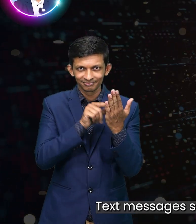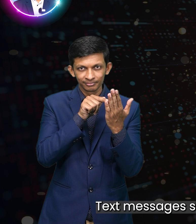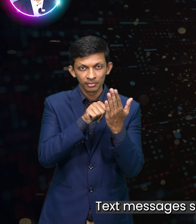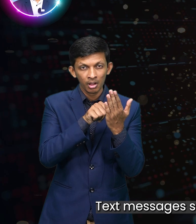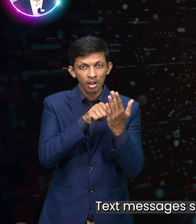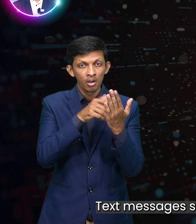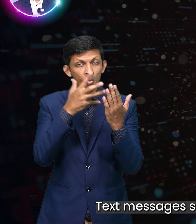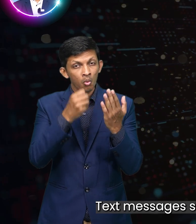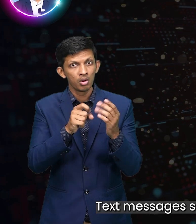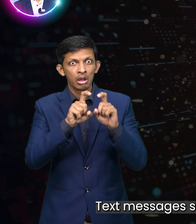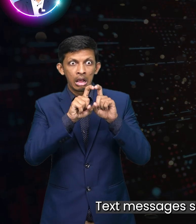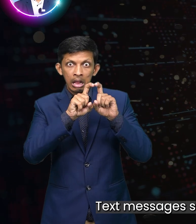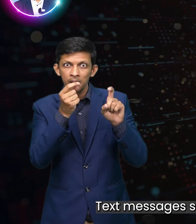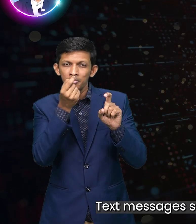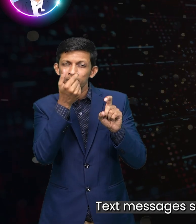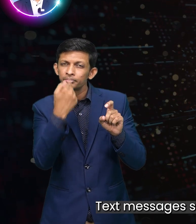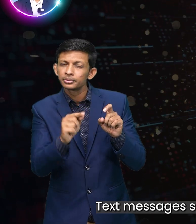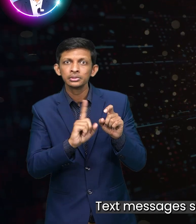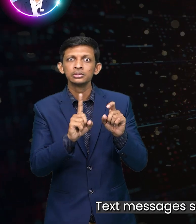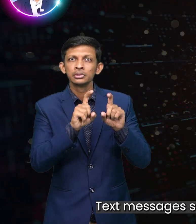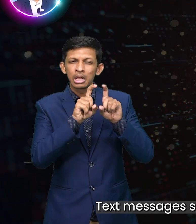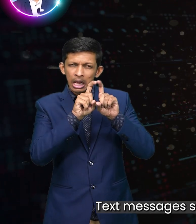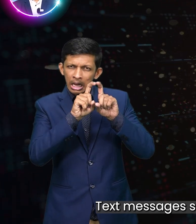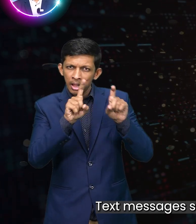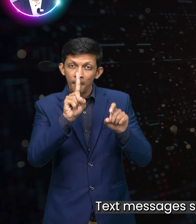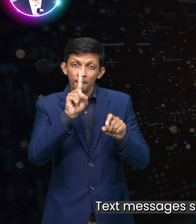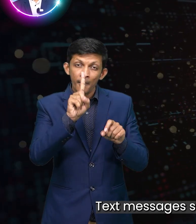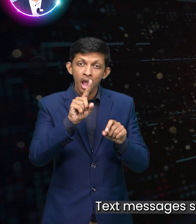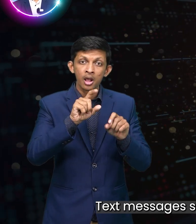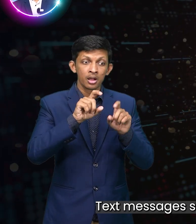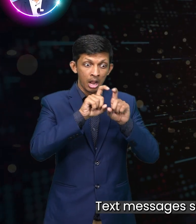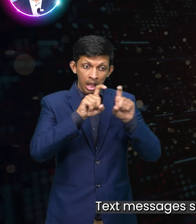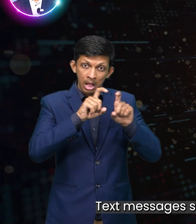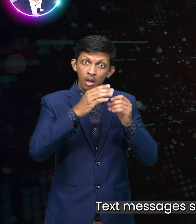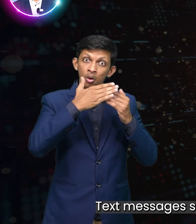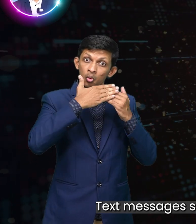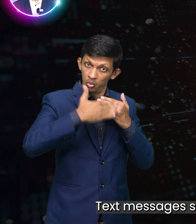Text messages should be concise but still clear.